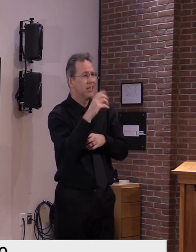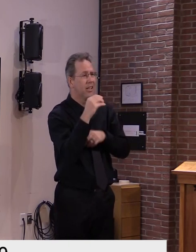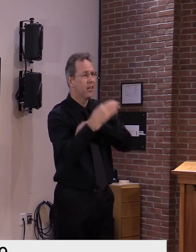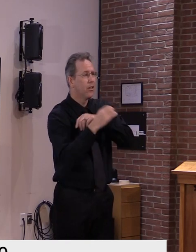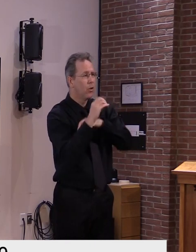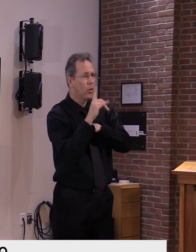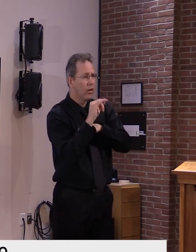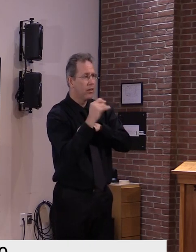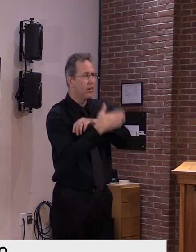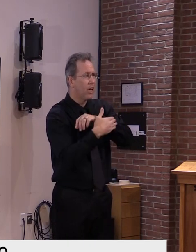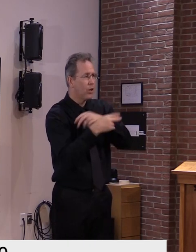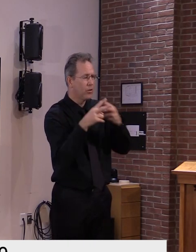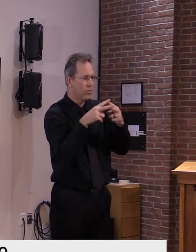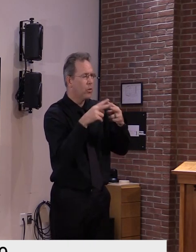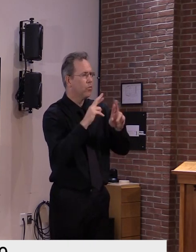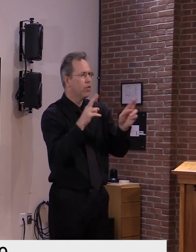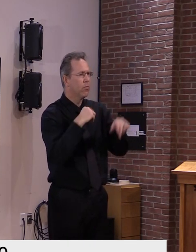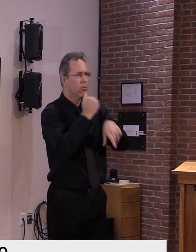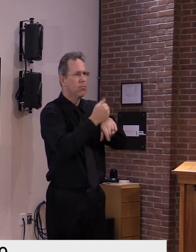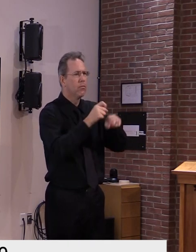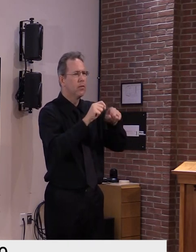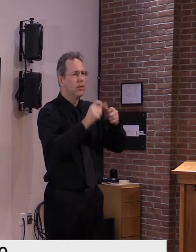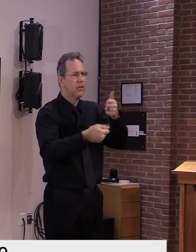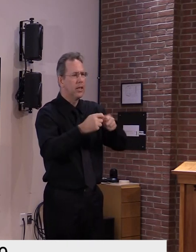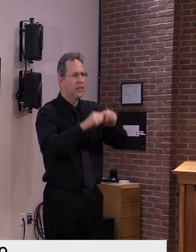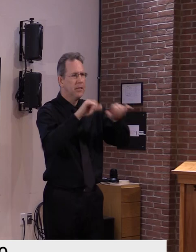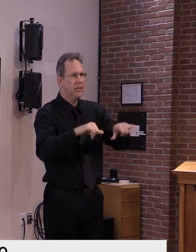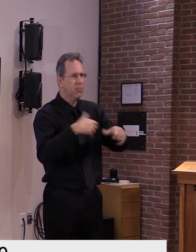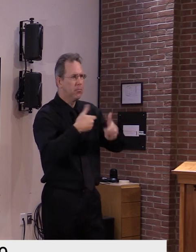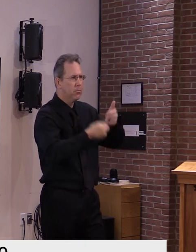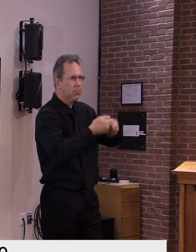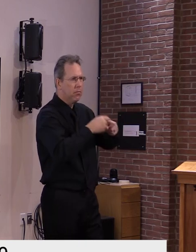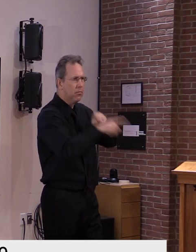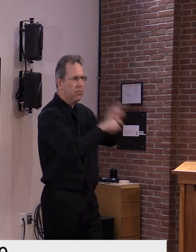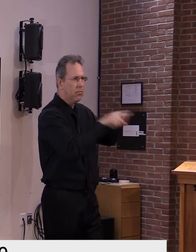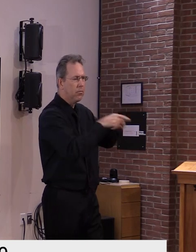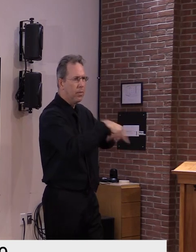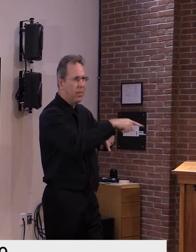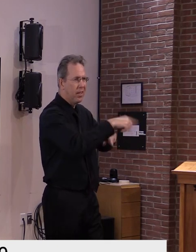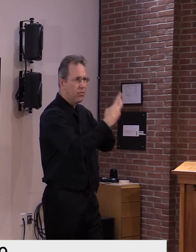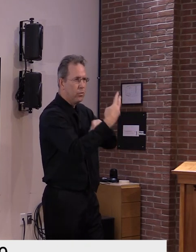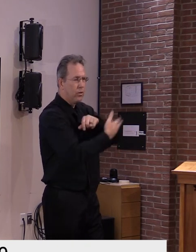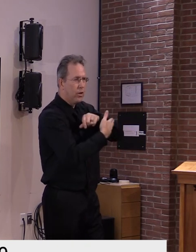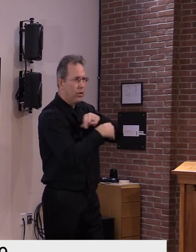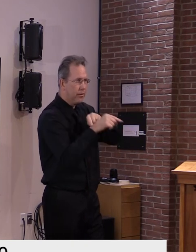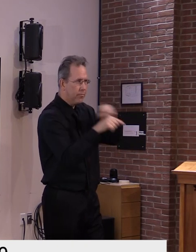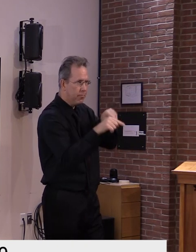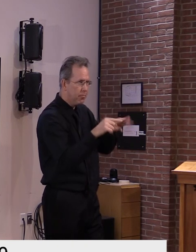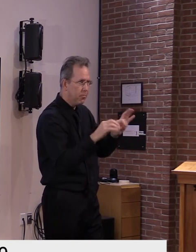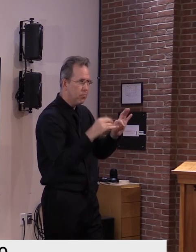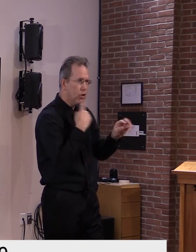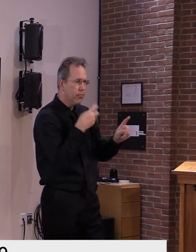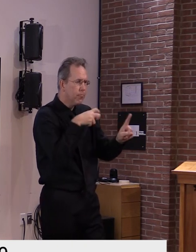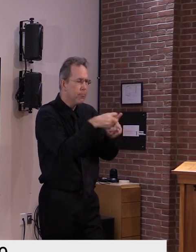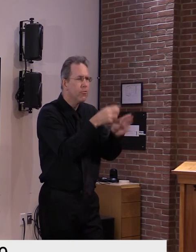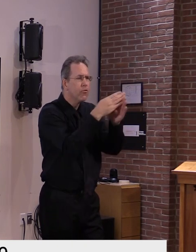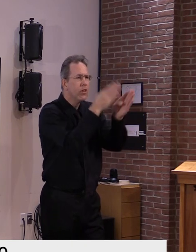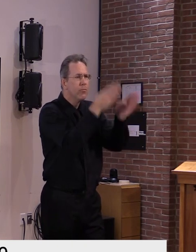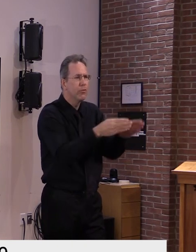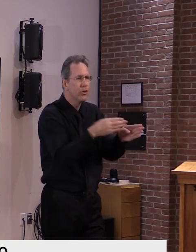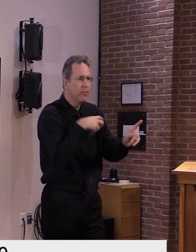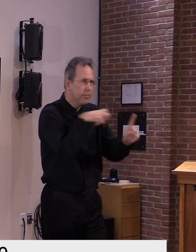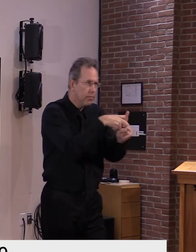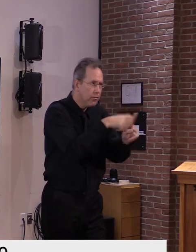place and put the safeguards in place, but B, we'll meet in Orleans and Essex depending on what the outcome is from the contact